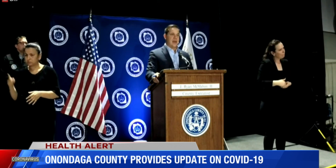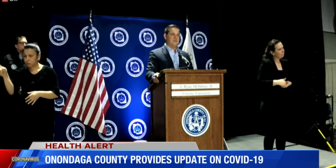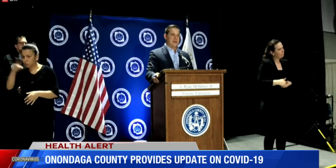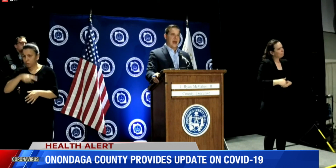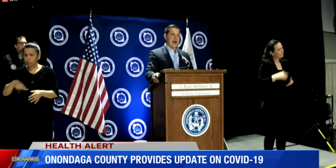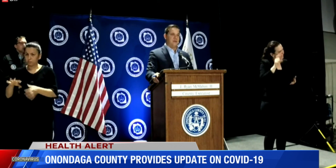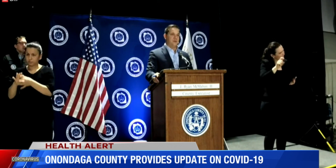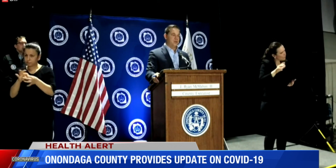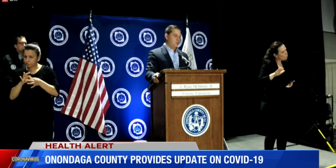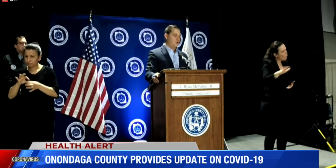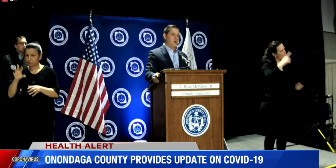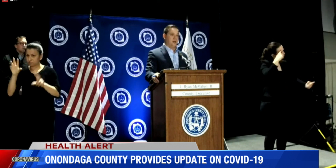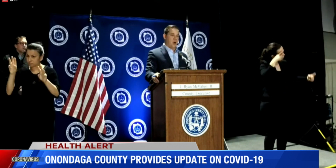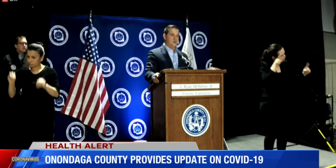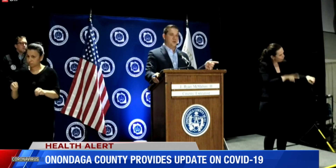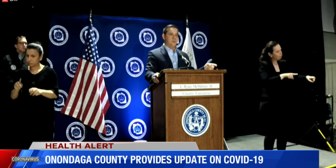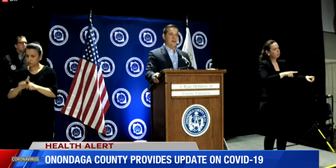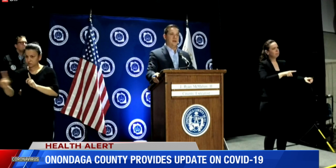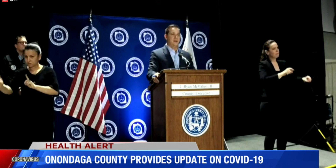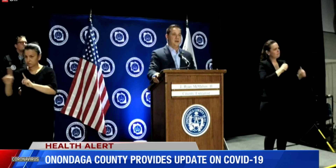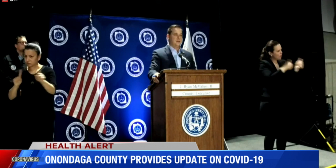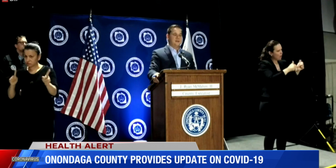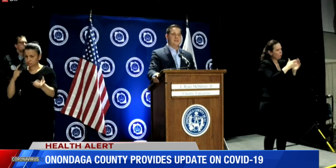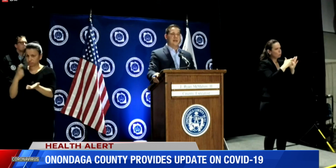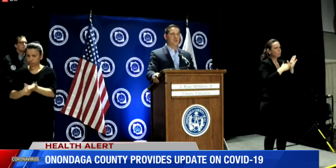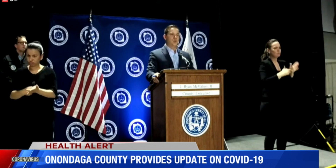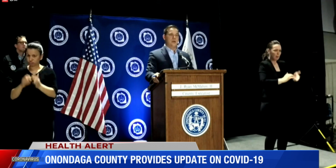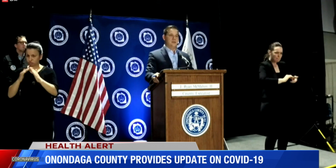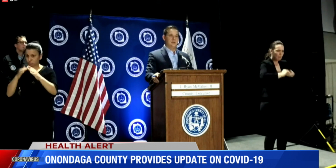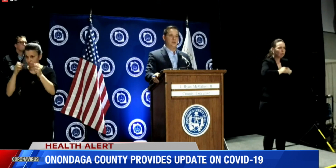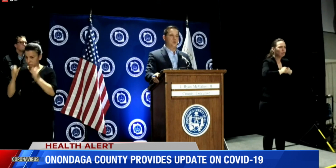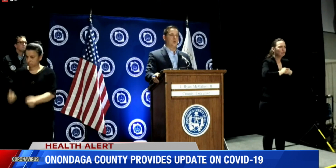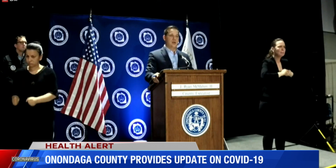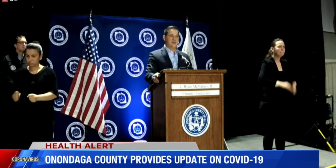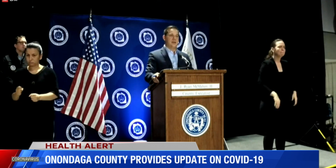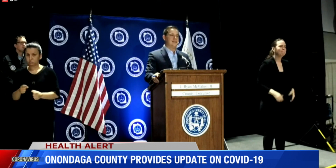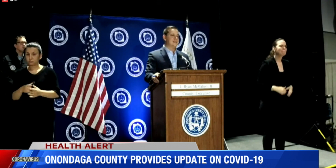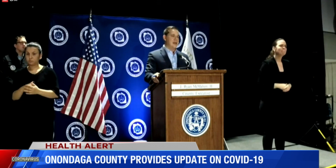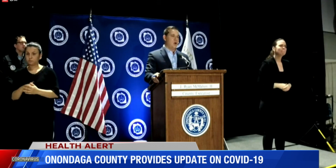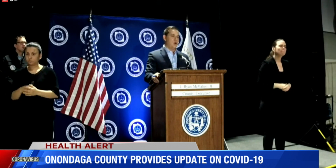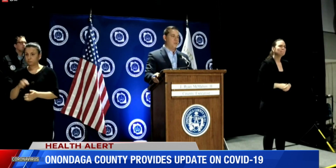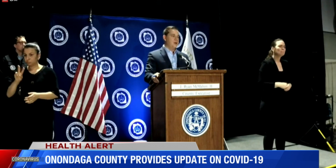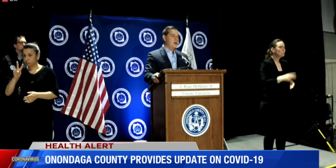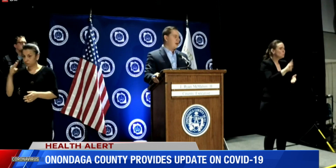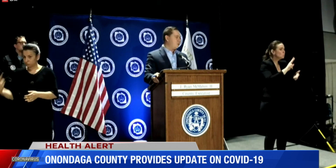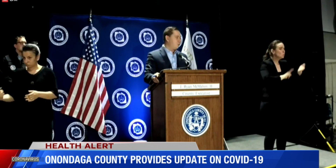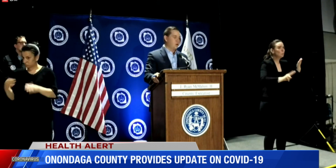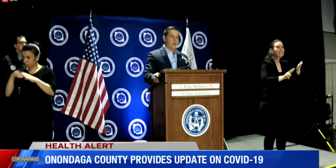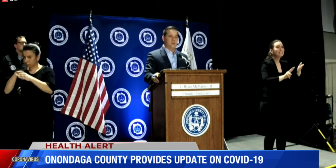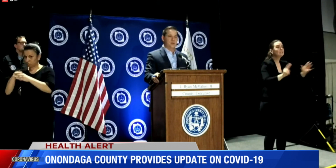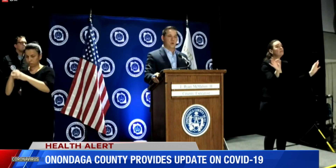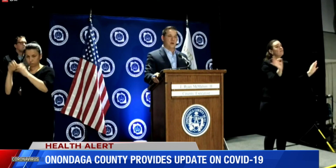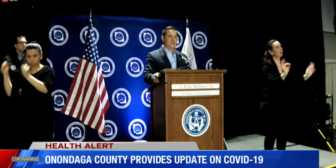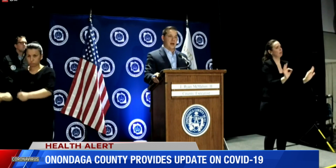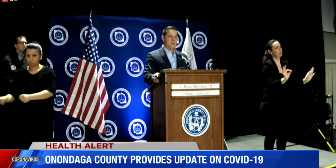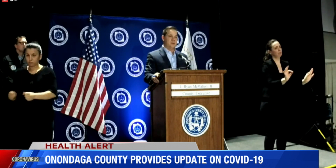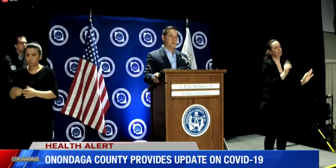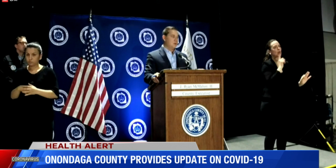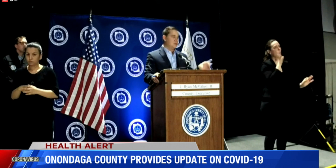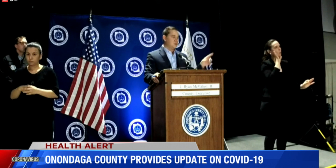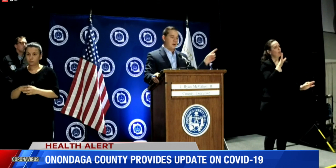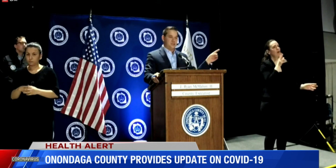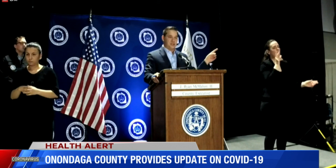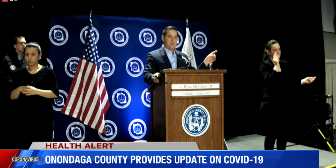success we have to avoid long-term pain, let's take 2 weeks and do the right thing and stay home. And if we're going to go out